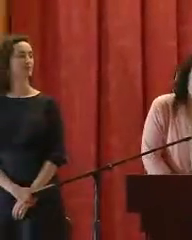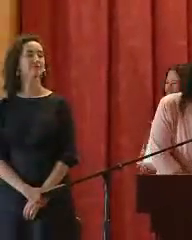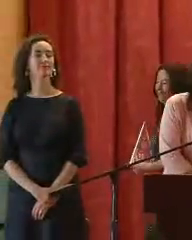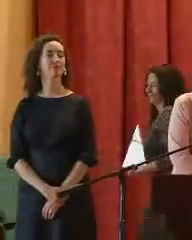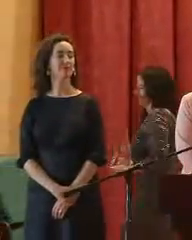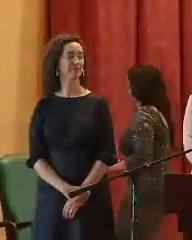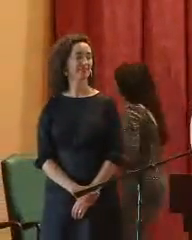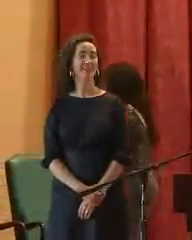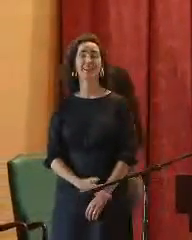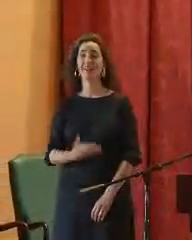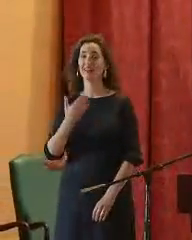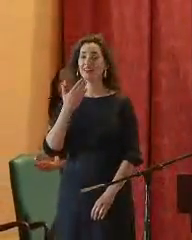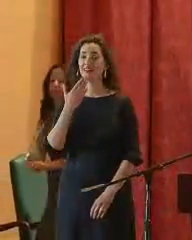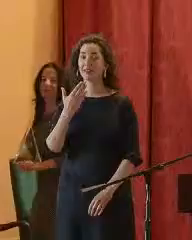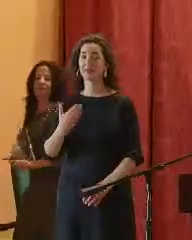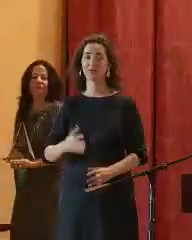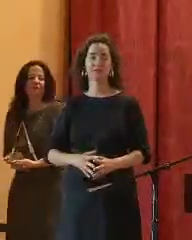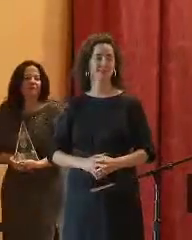Thank you.